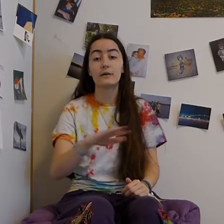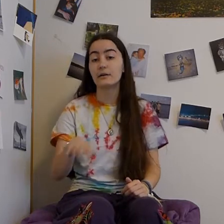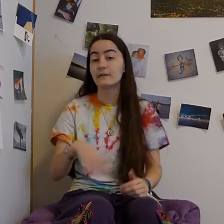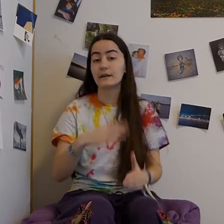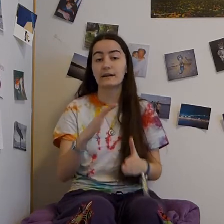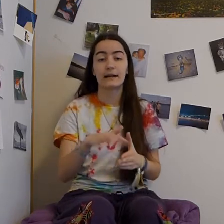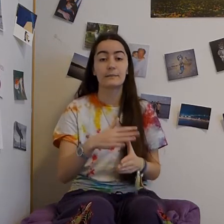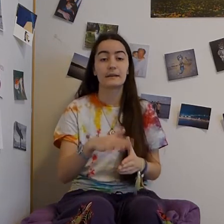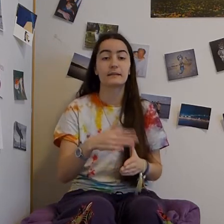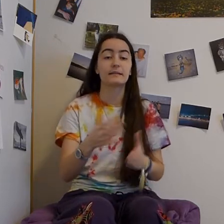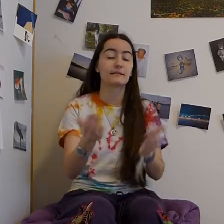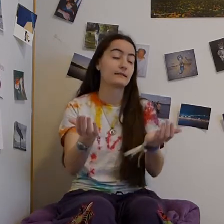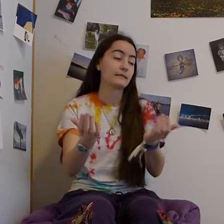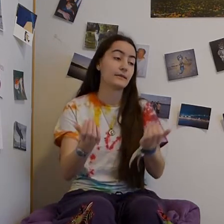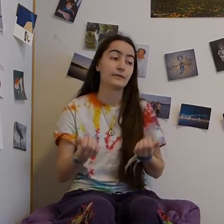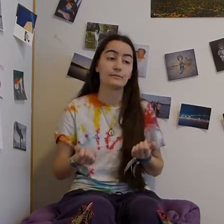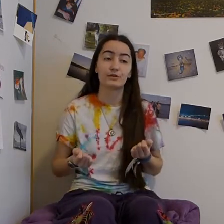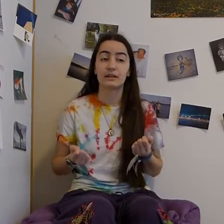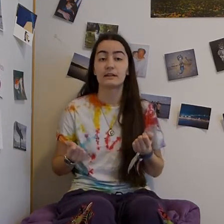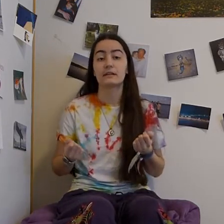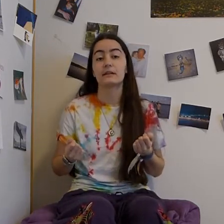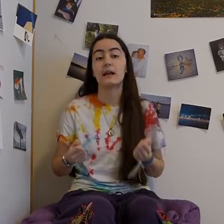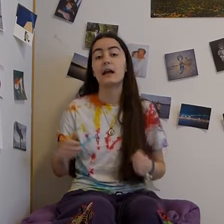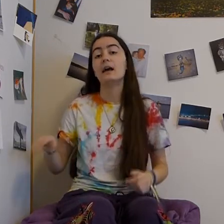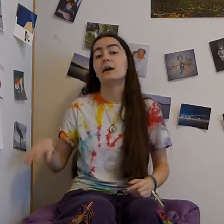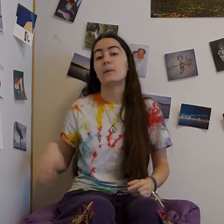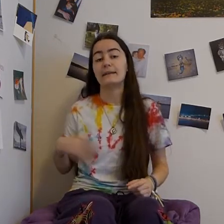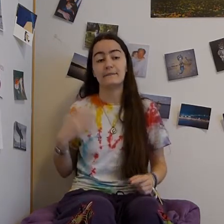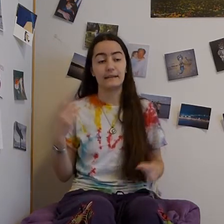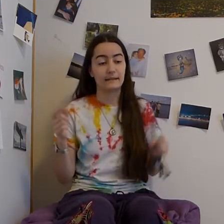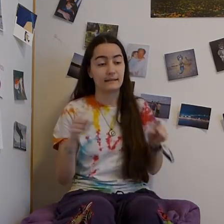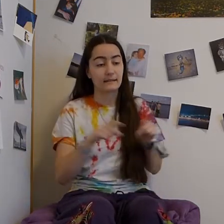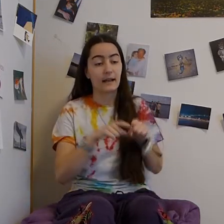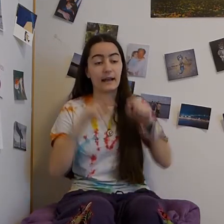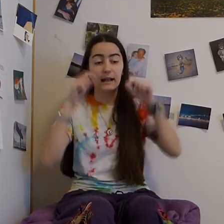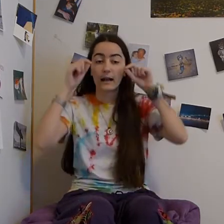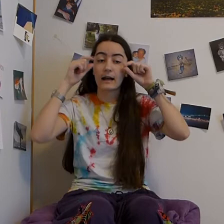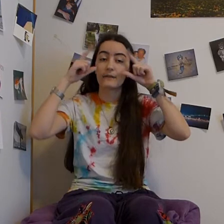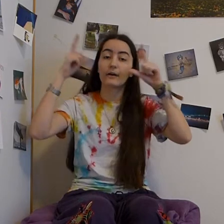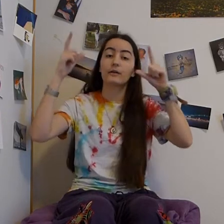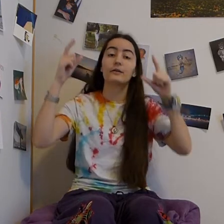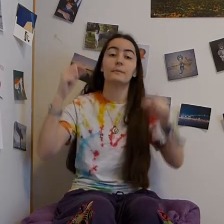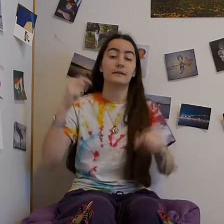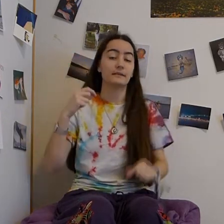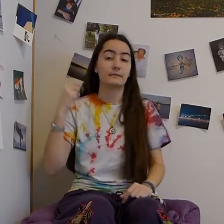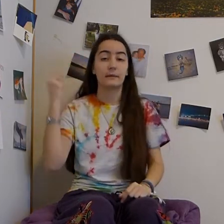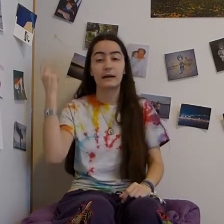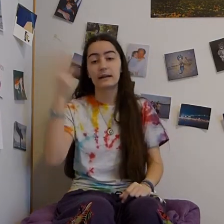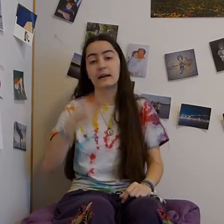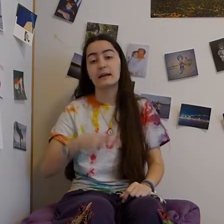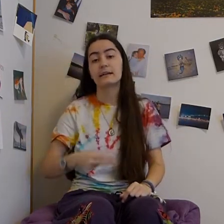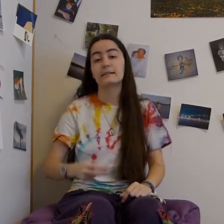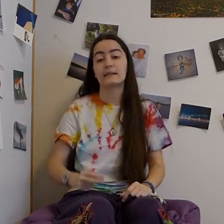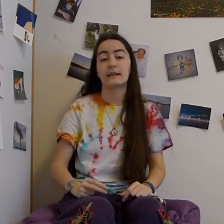All the happiness you bring. But it feels like I've opened my eyes